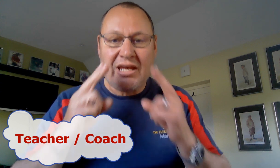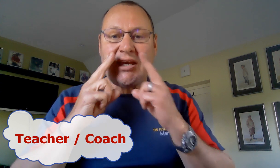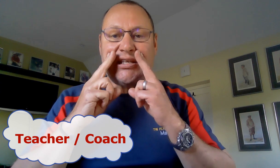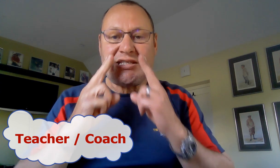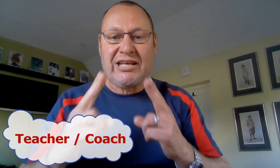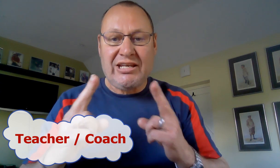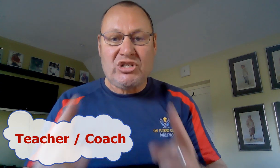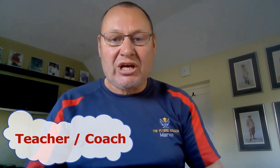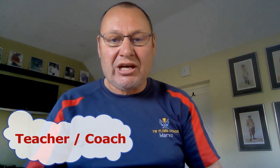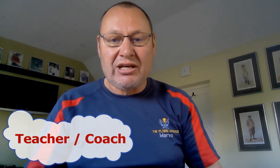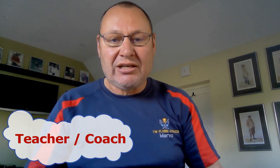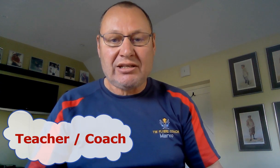Teacher.